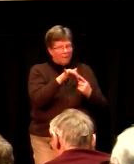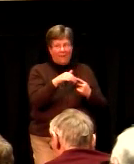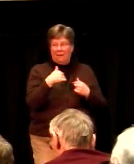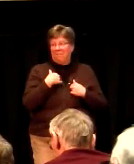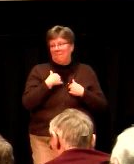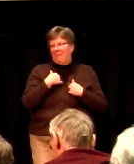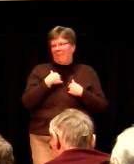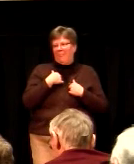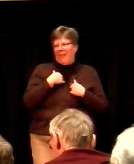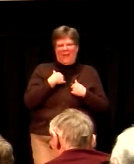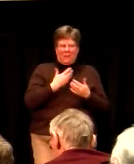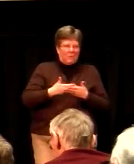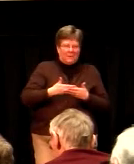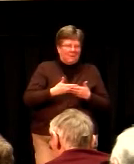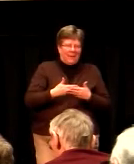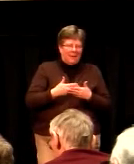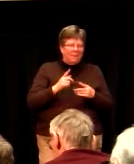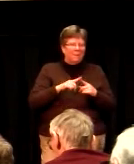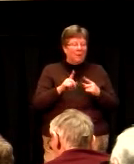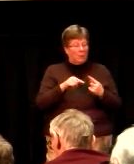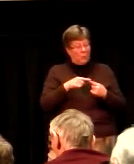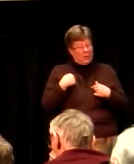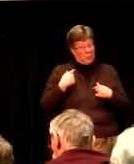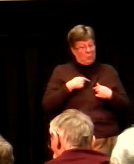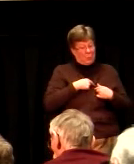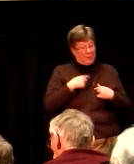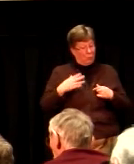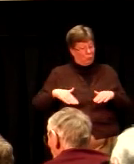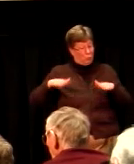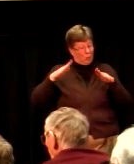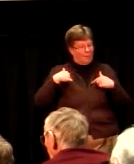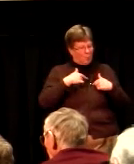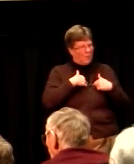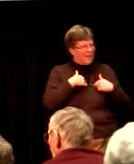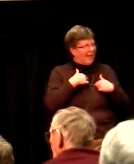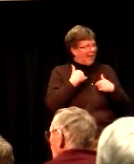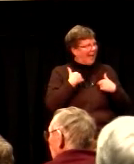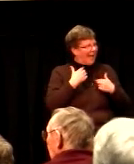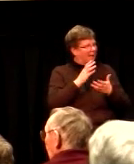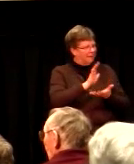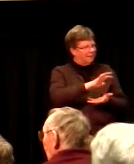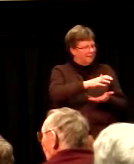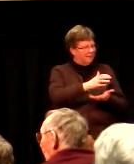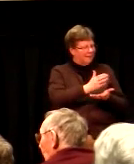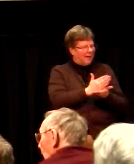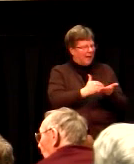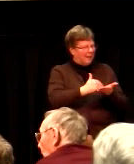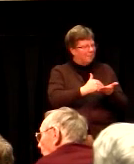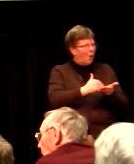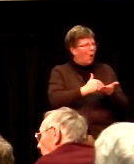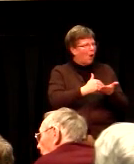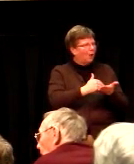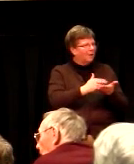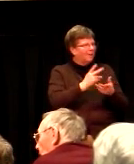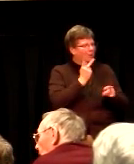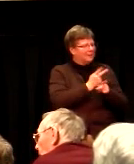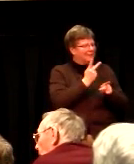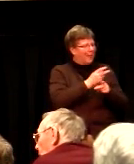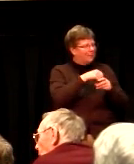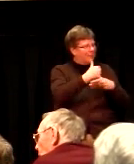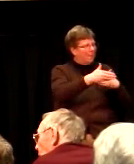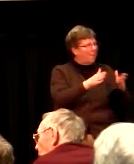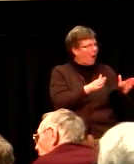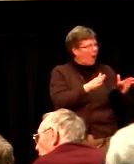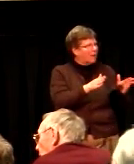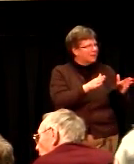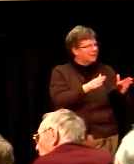was a baby then, but when we grew up, we had a big piece of it that was all folded up in a box, and it was this sort